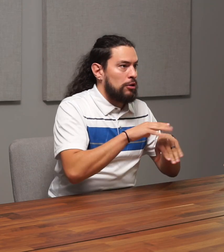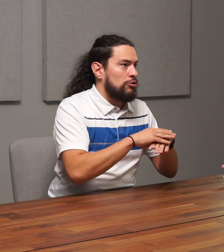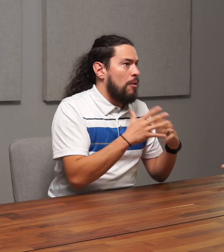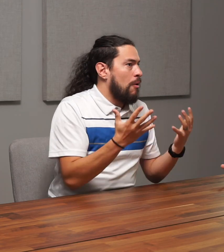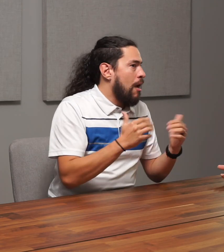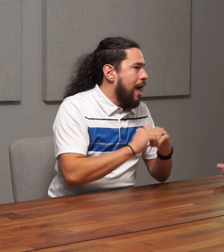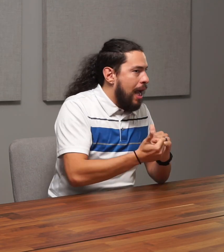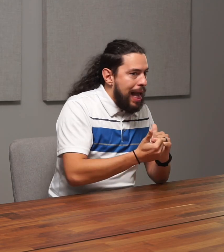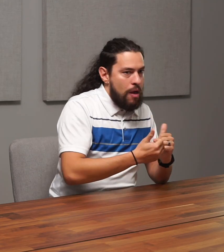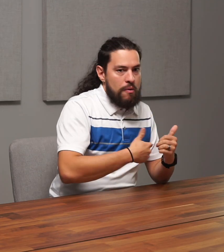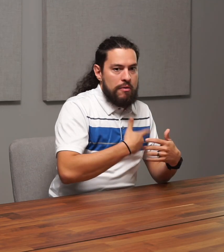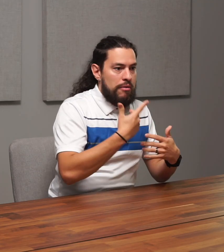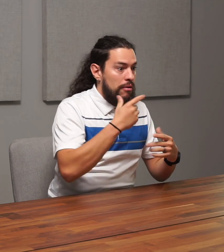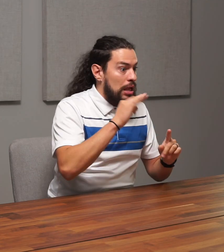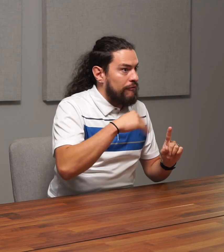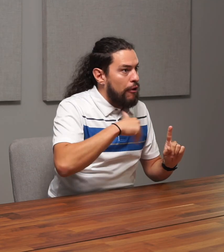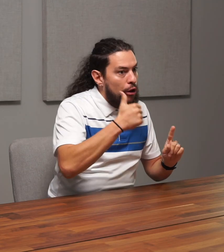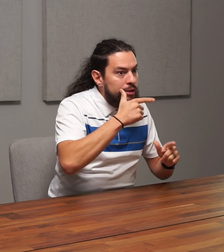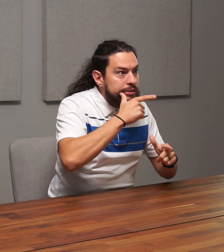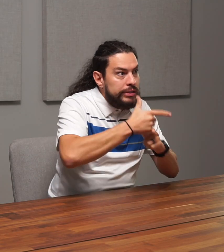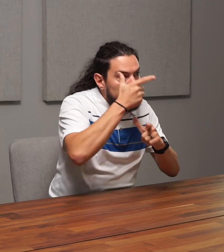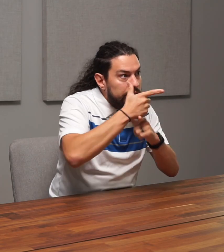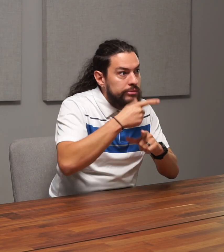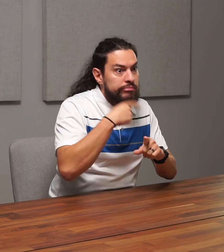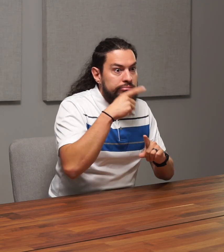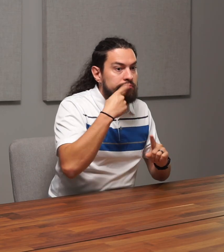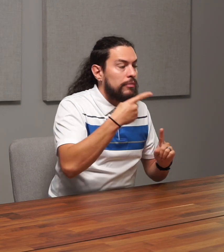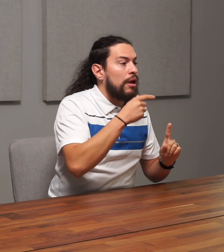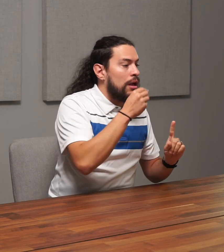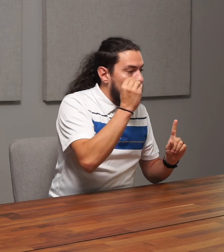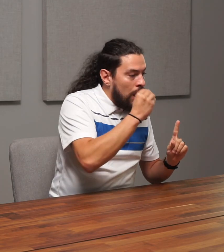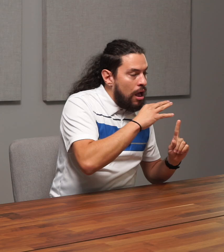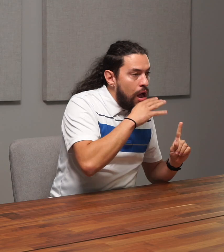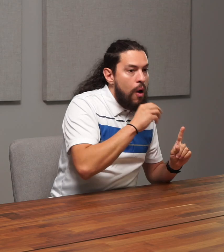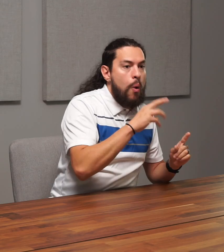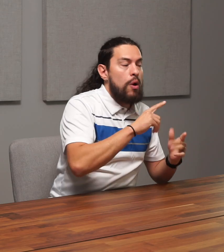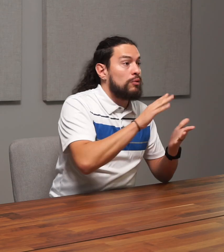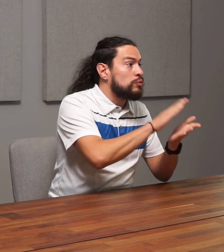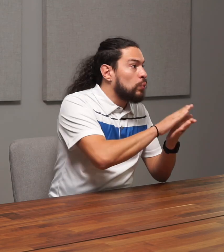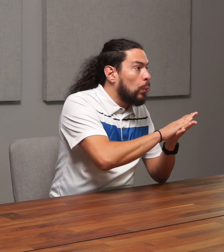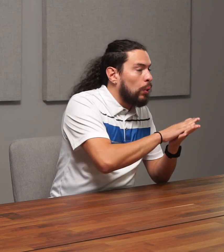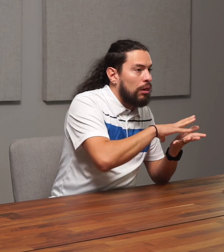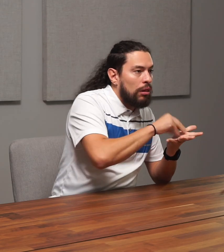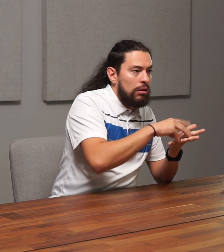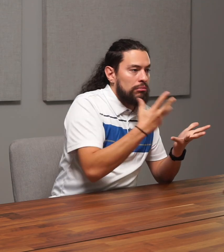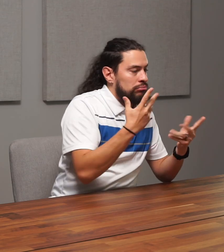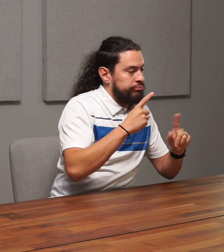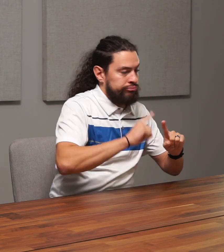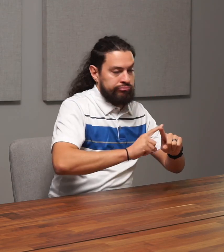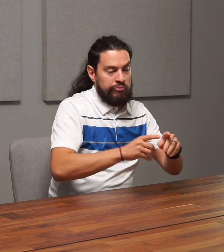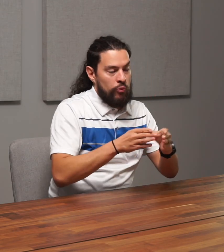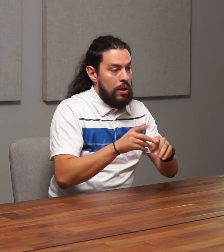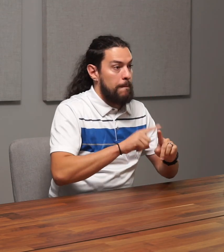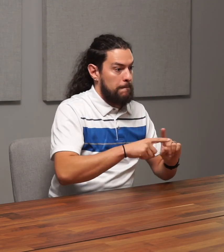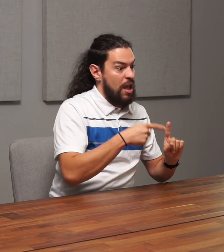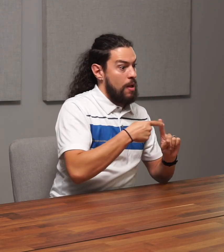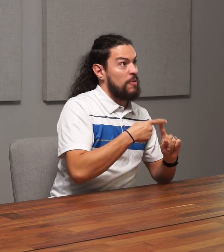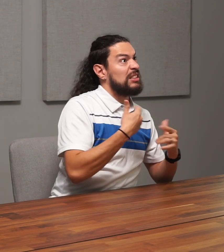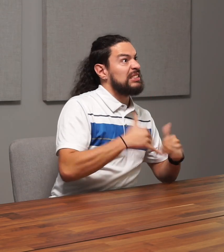include them in with American sign language you know they might have other siblings who can hear and that's how they learn to speak English or through